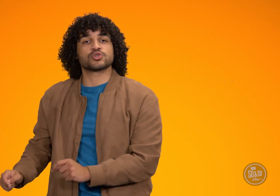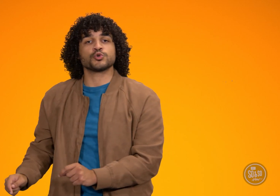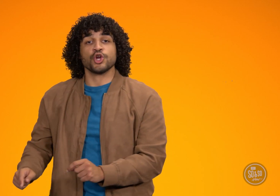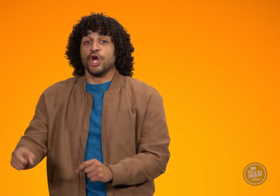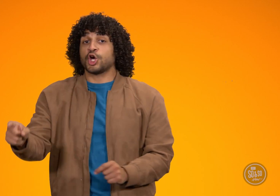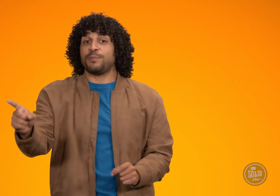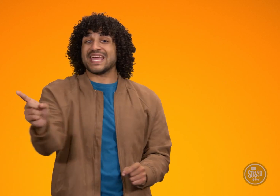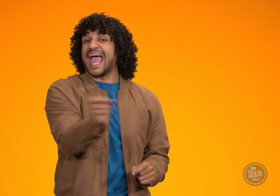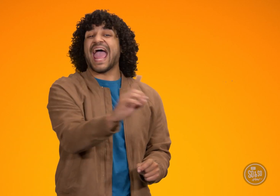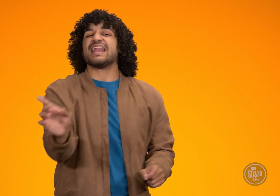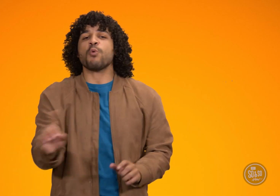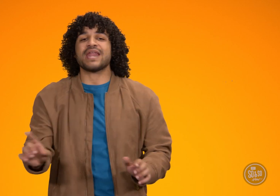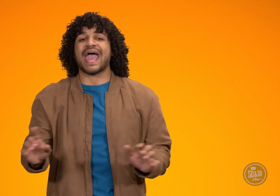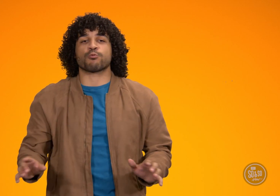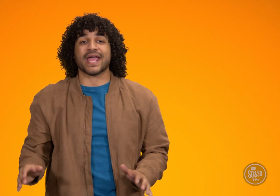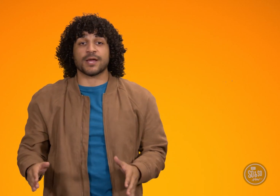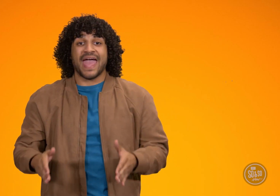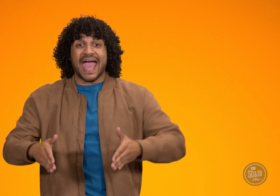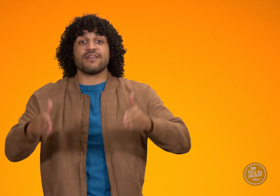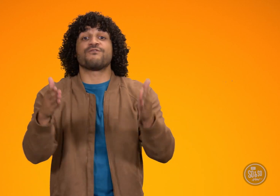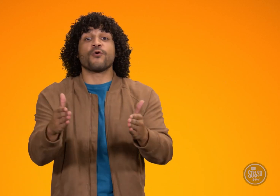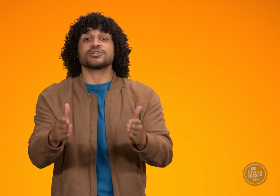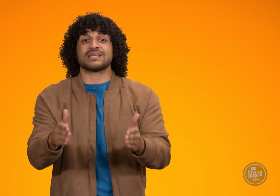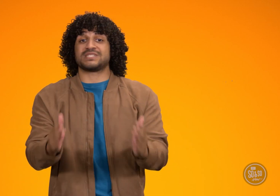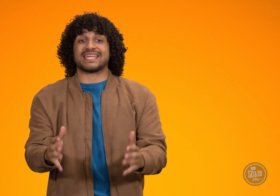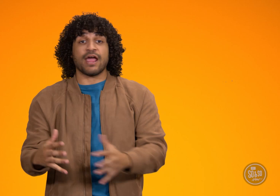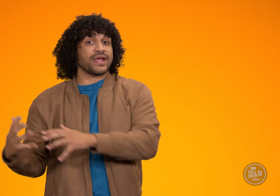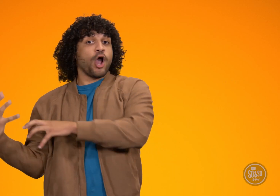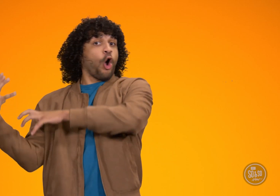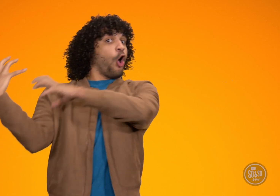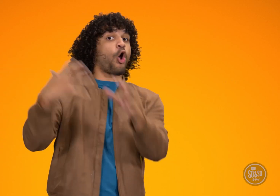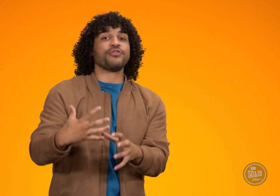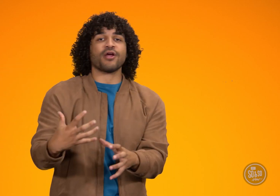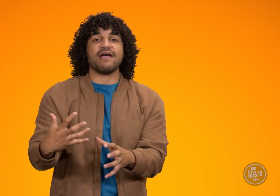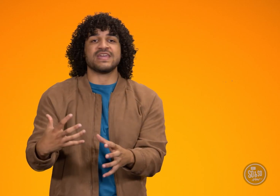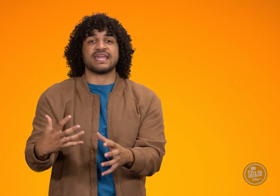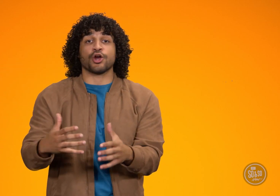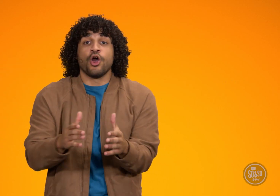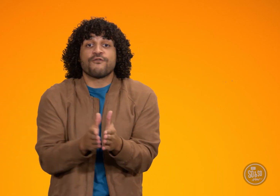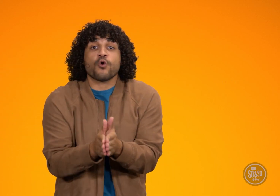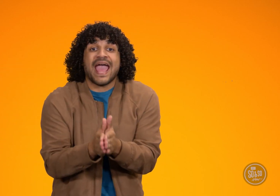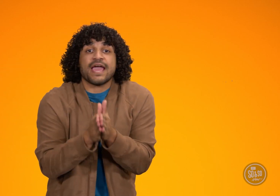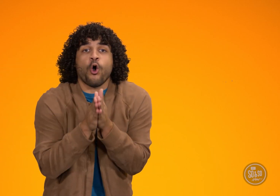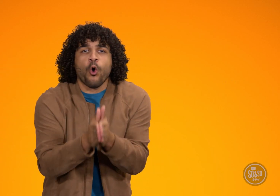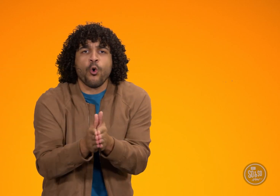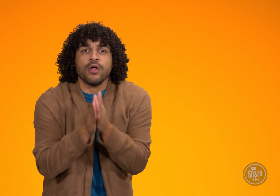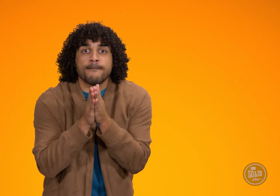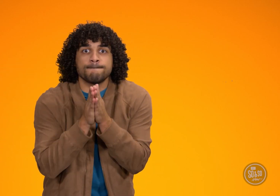soldier could pick anyone at random and force them to carry all their heavy gear for a whole